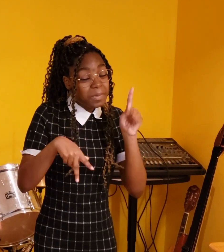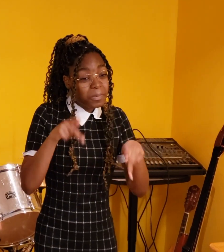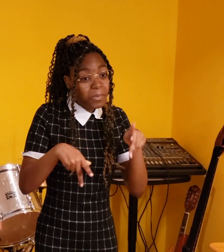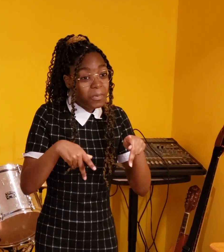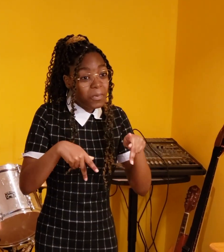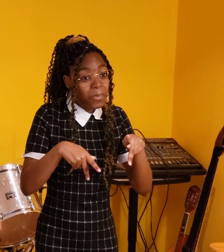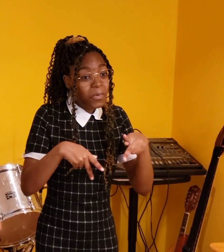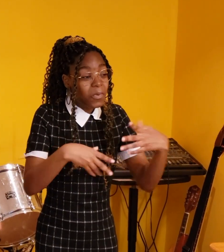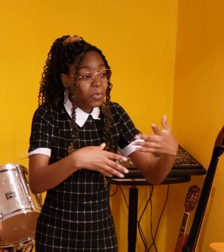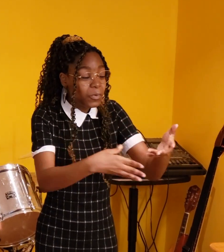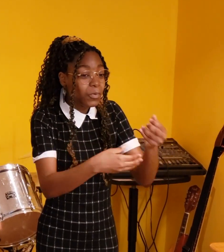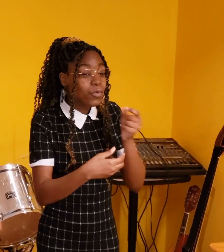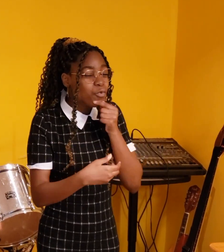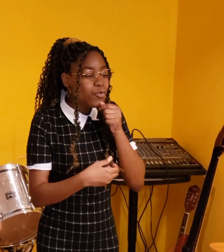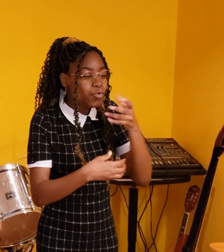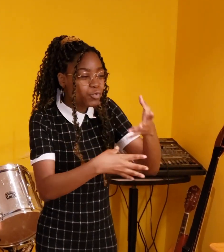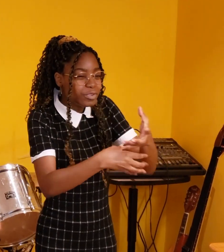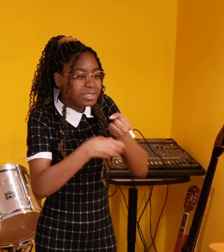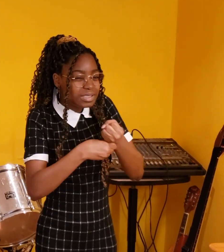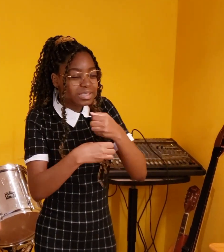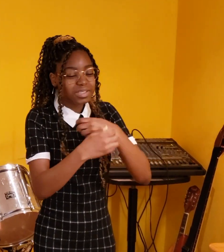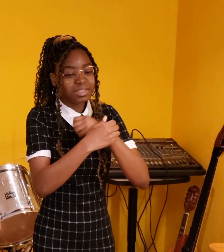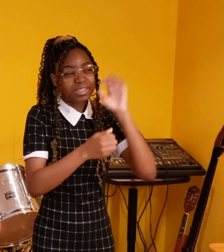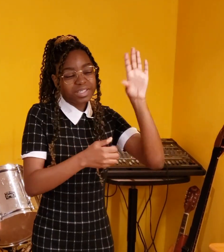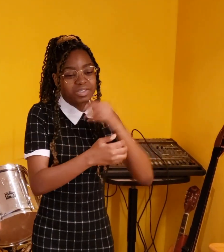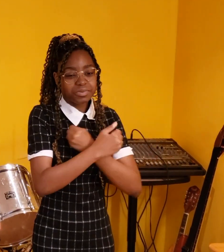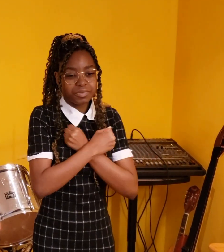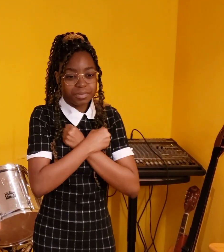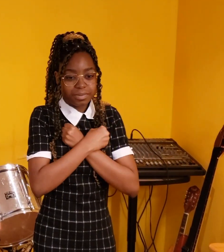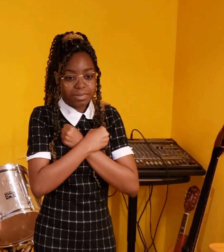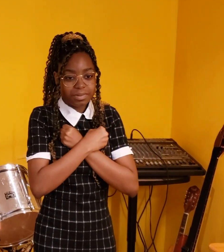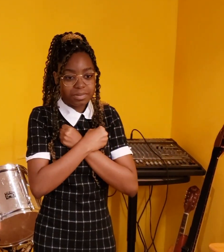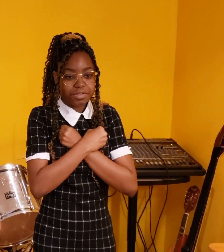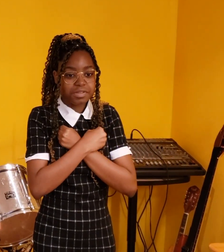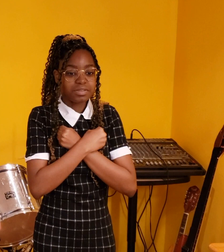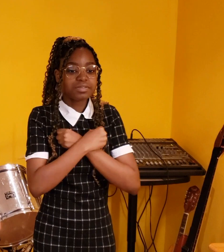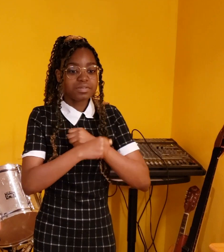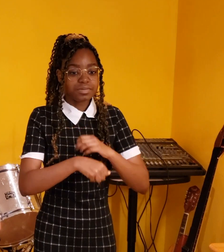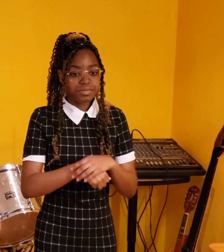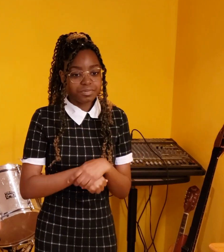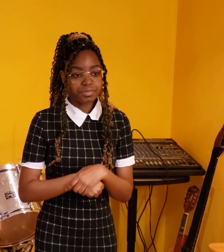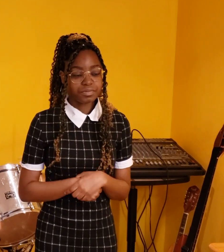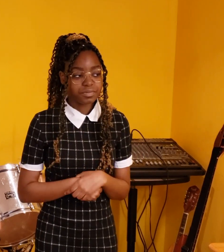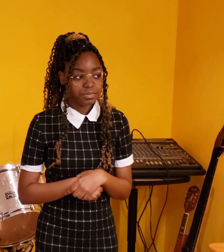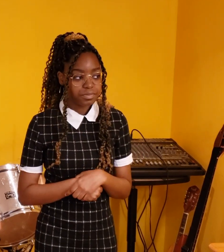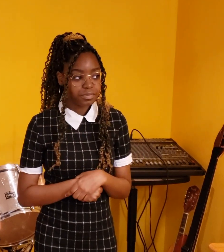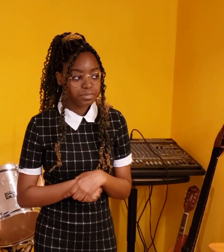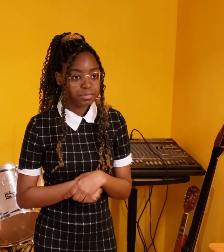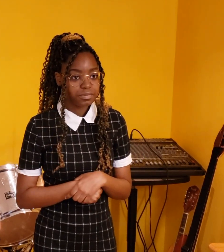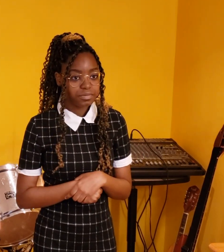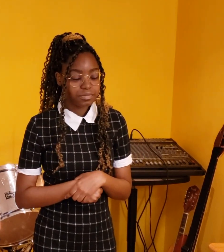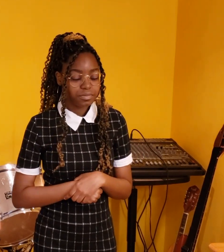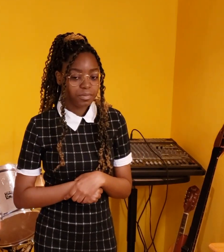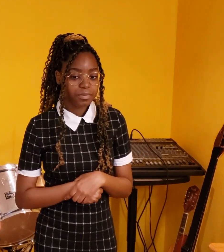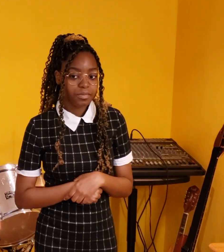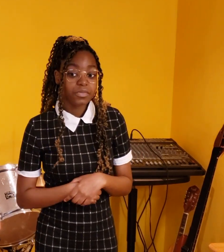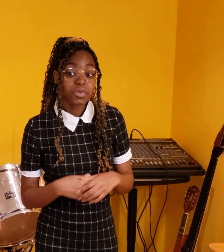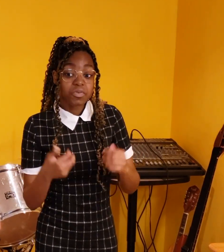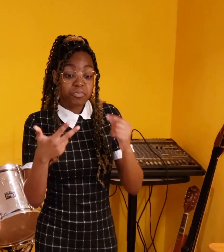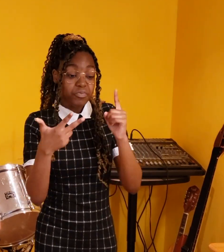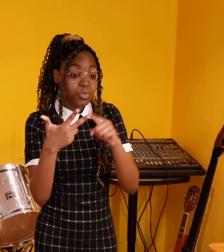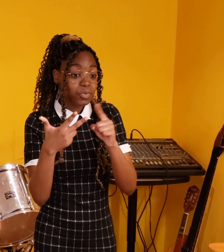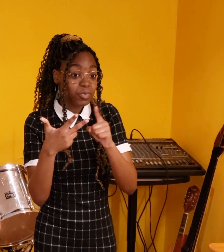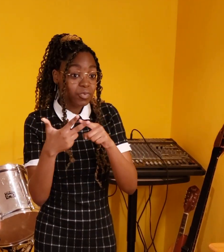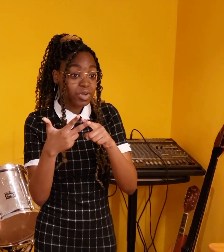So we have the charity, we have the conferee, the recipient, the one who receives God's love. Point number